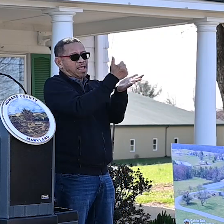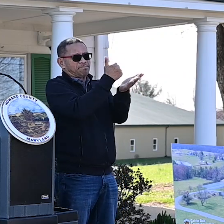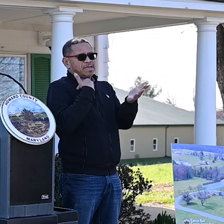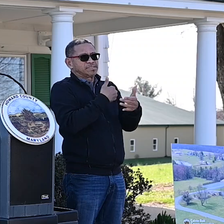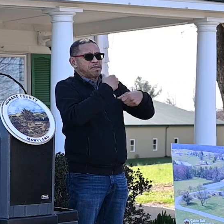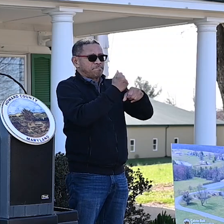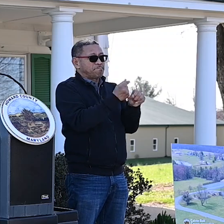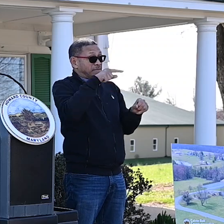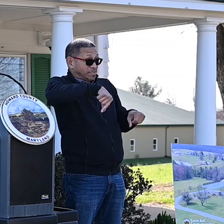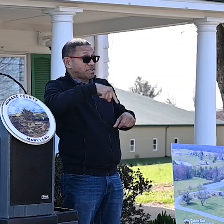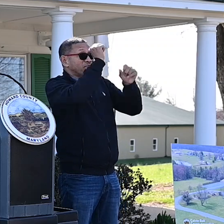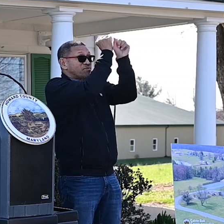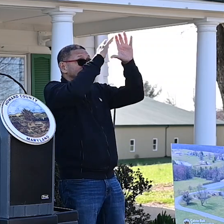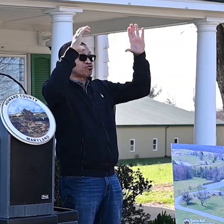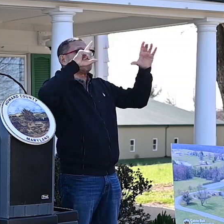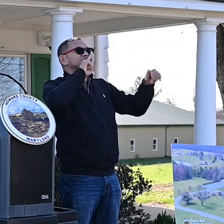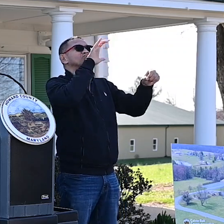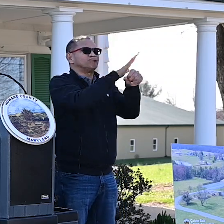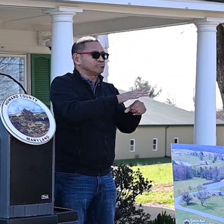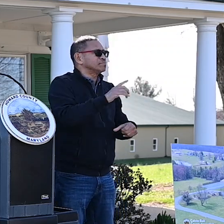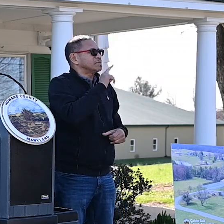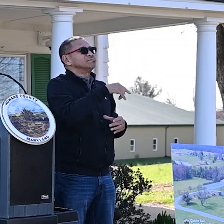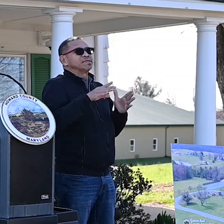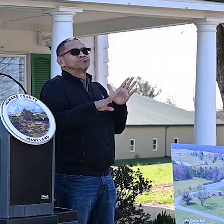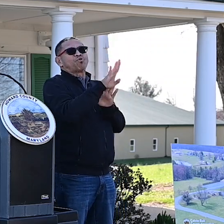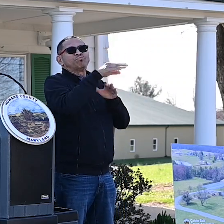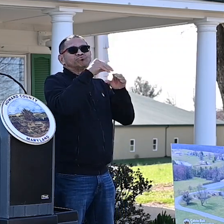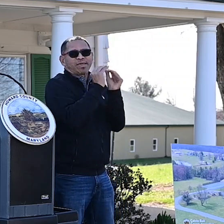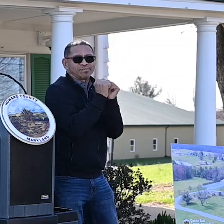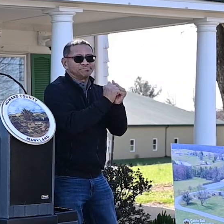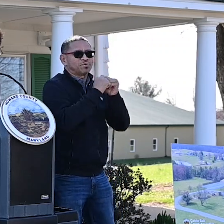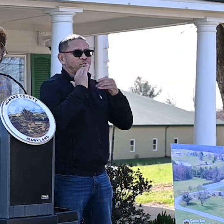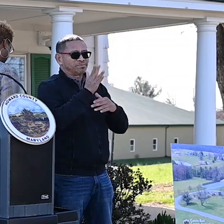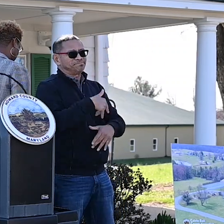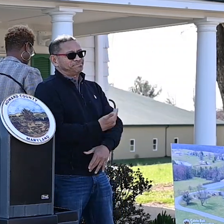us make this vision a reality. Let's keep growing together.